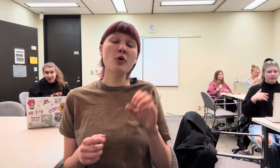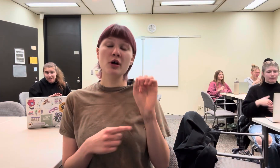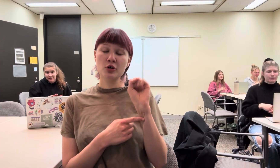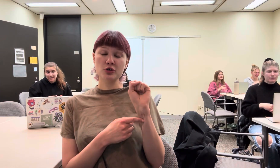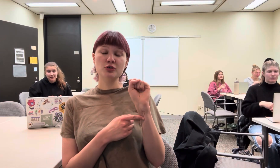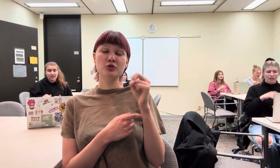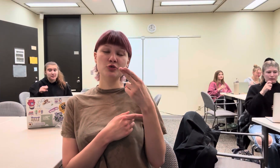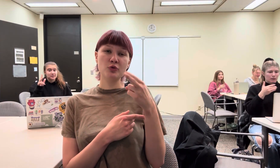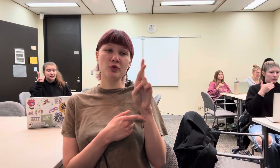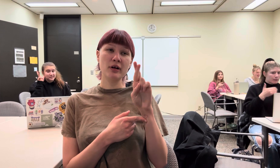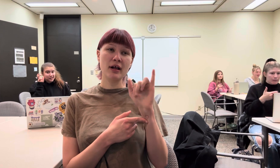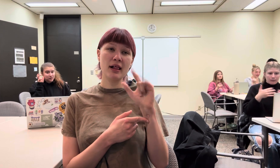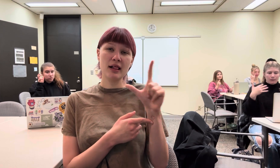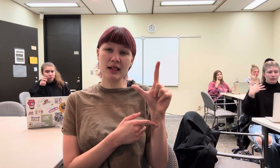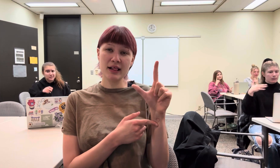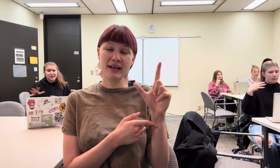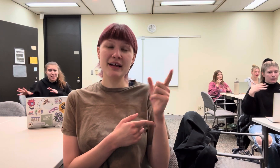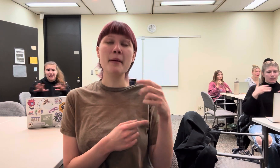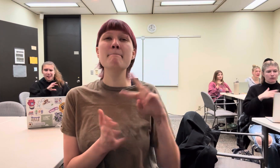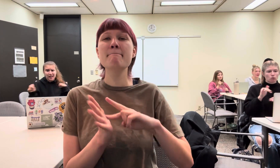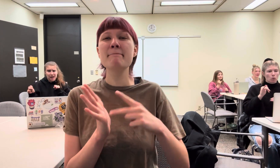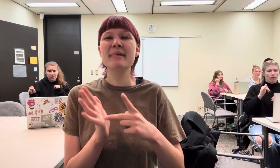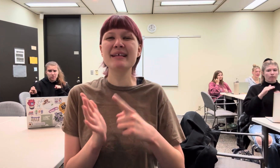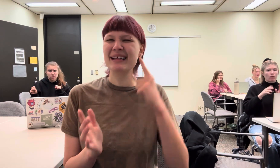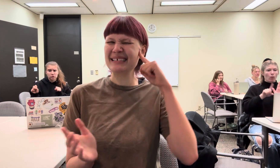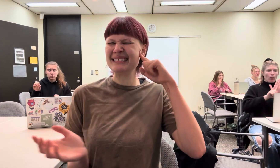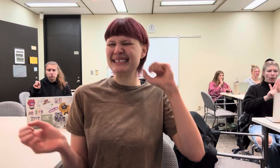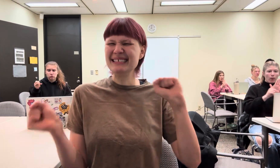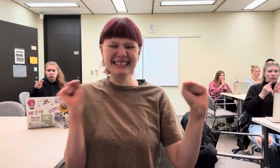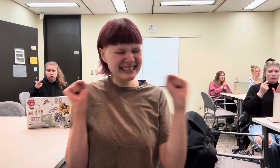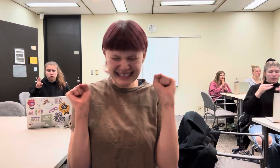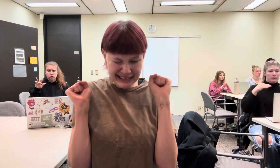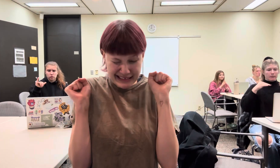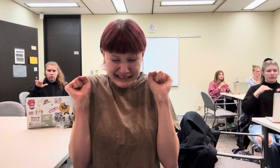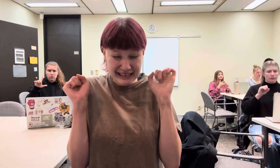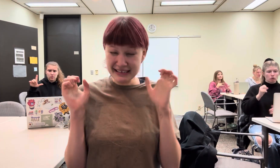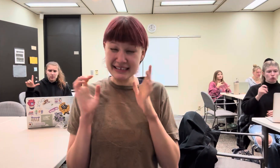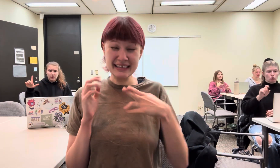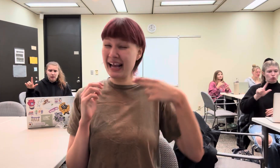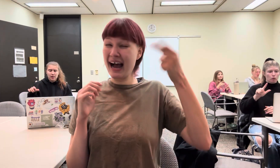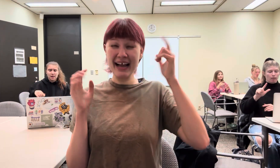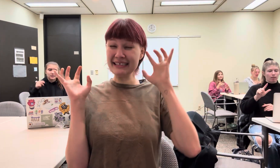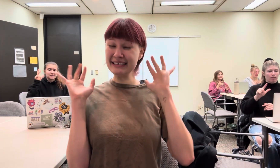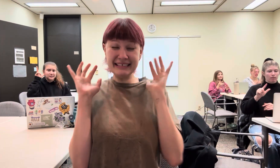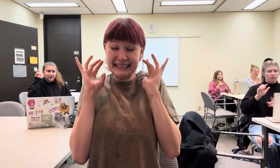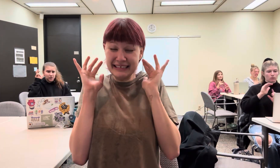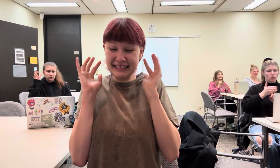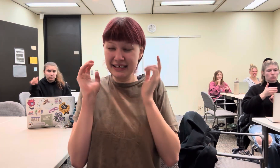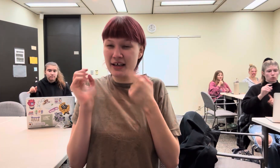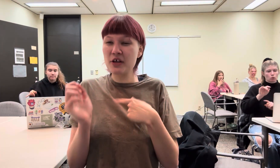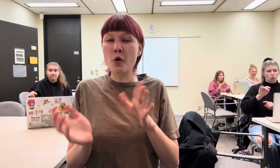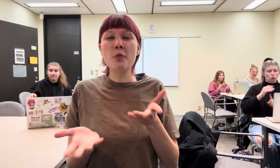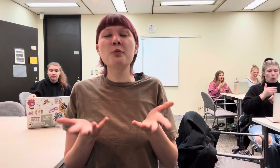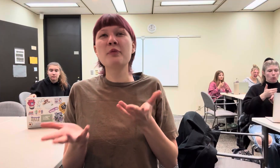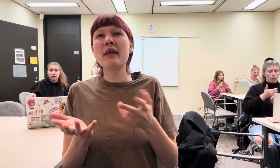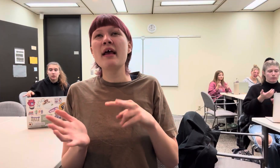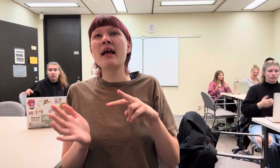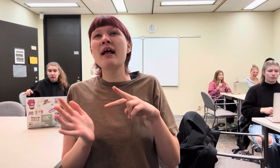so if the alarms come on, it's a shrill tone, and it's something you don't want to be around, right? So right there, we already have his life oozing out through a